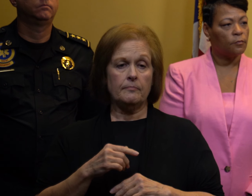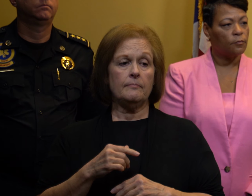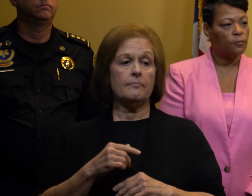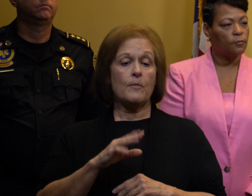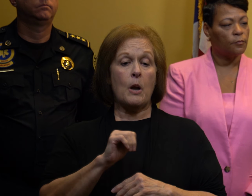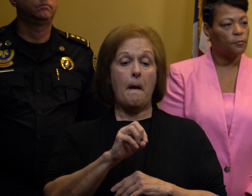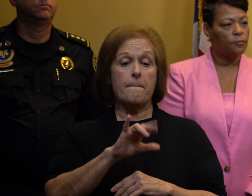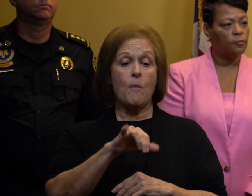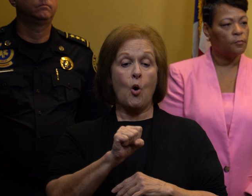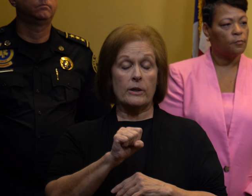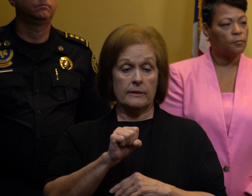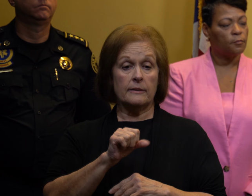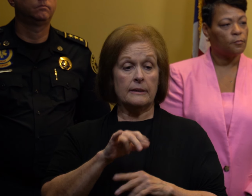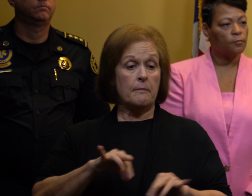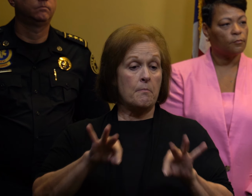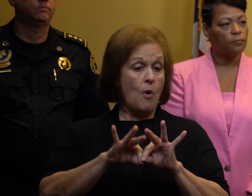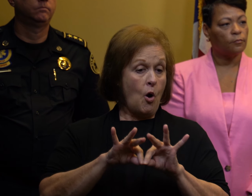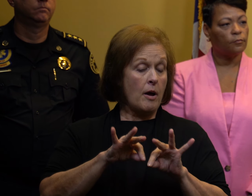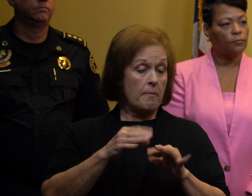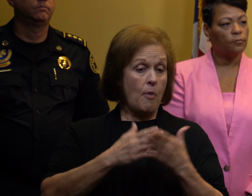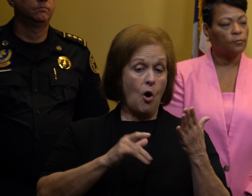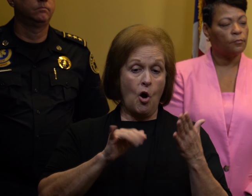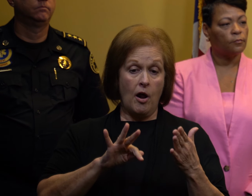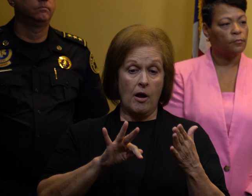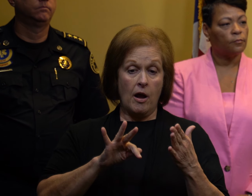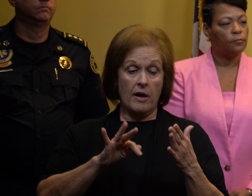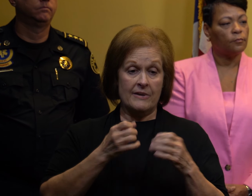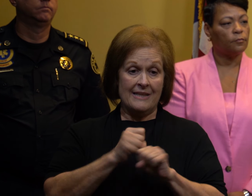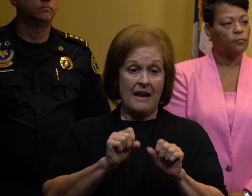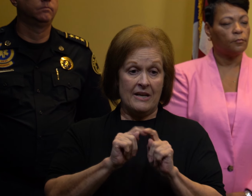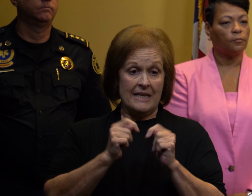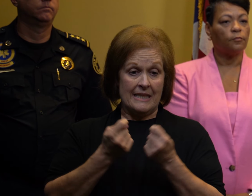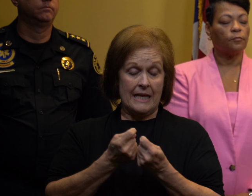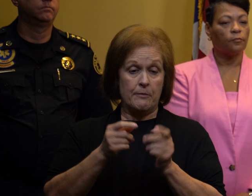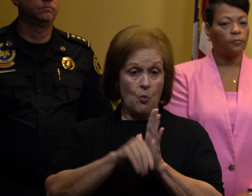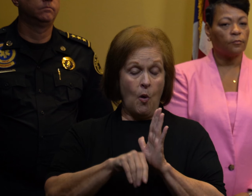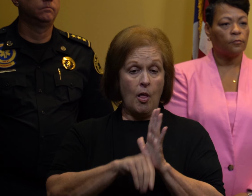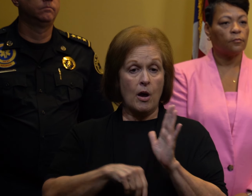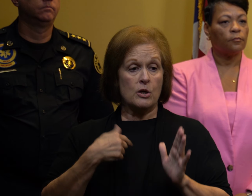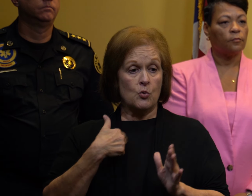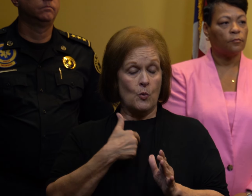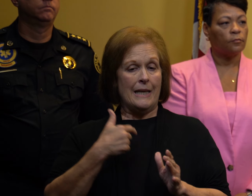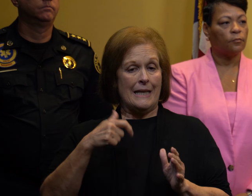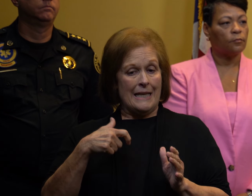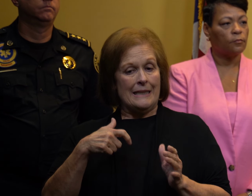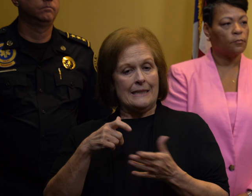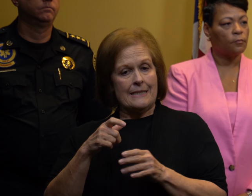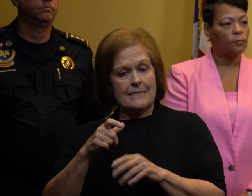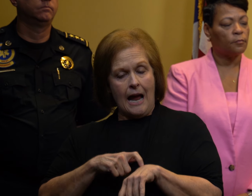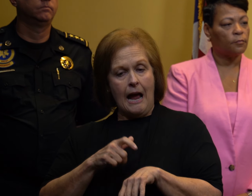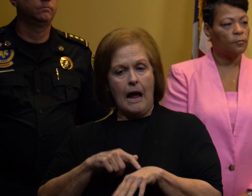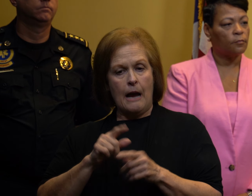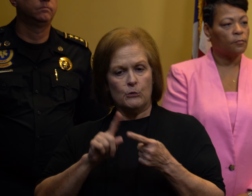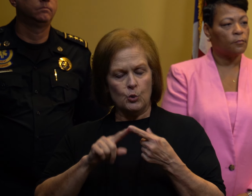Director Morris is an important part of the public safety team, the city of New Orleans, and we need time to